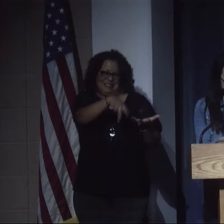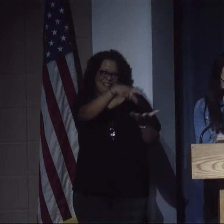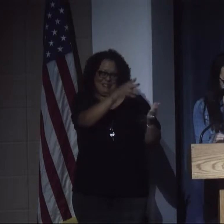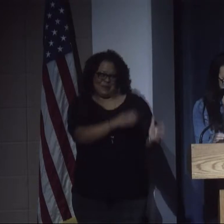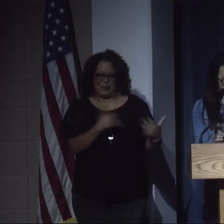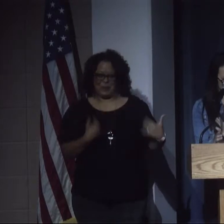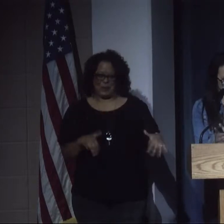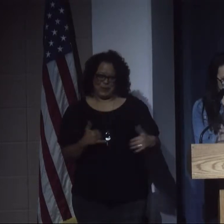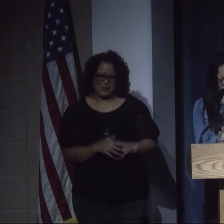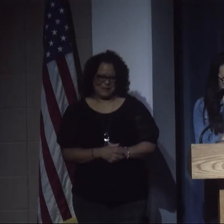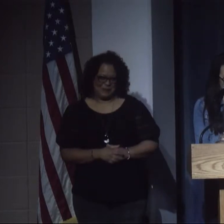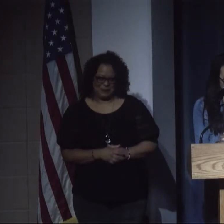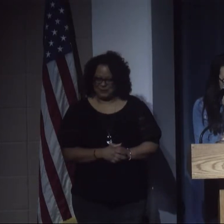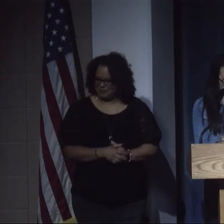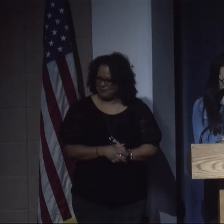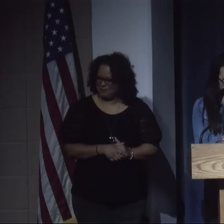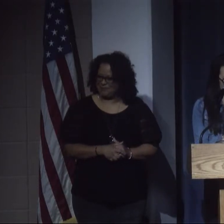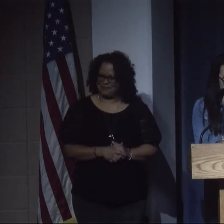that.